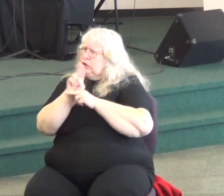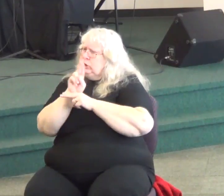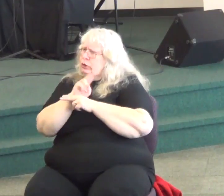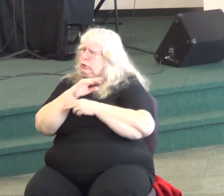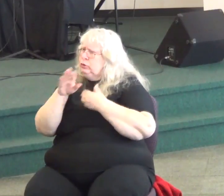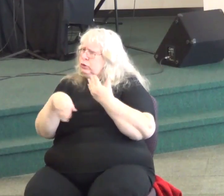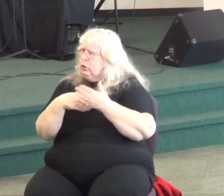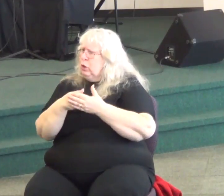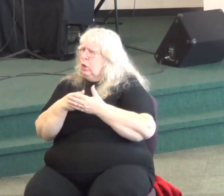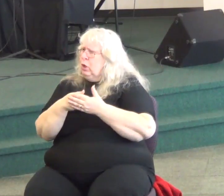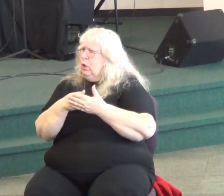purpose, church.